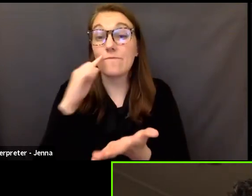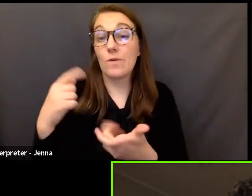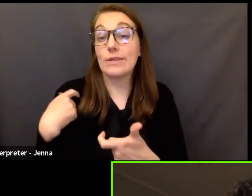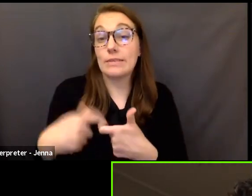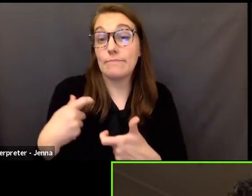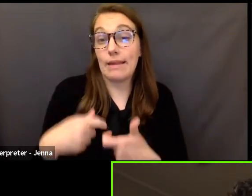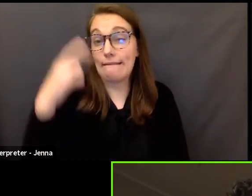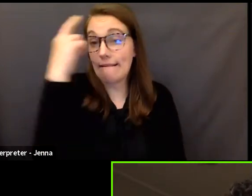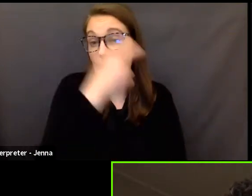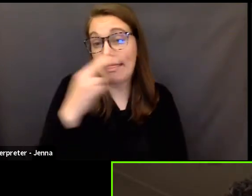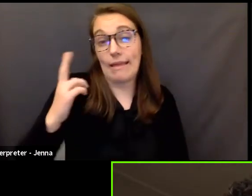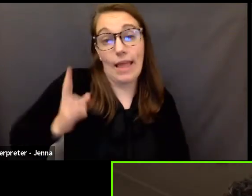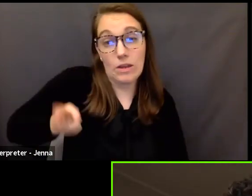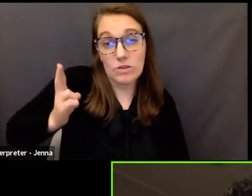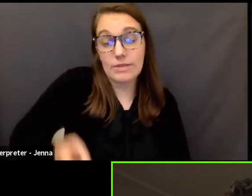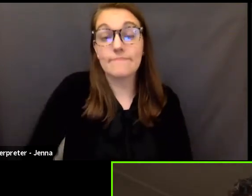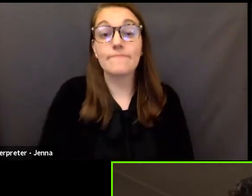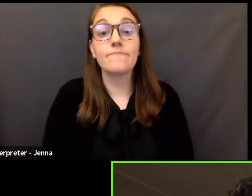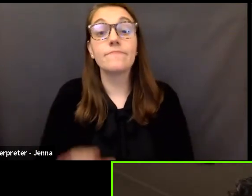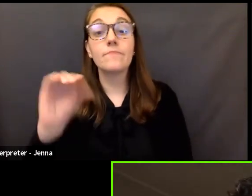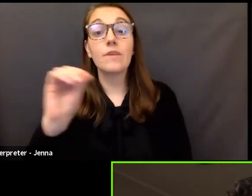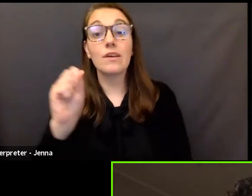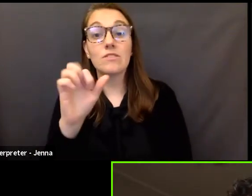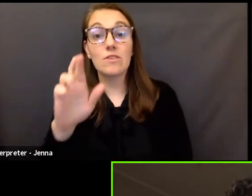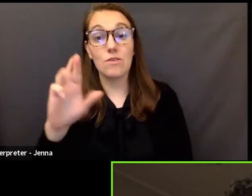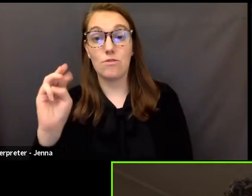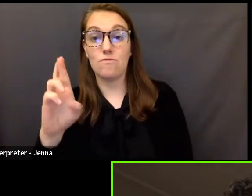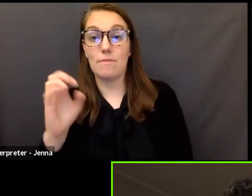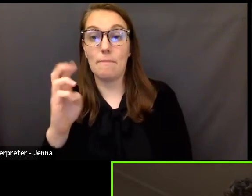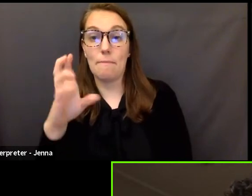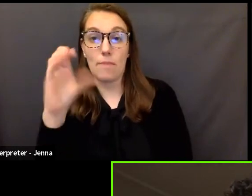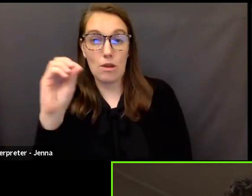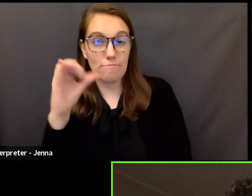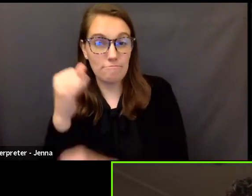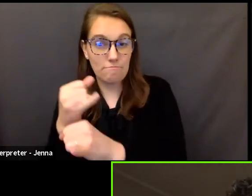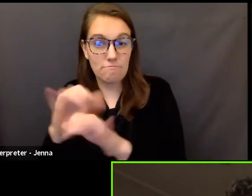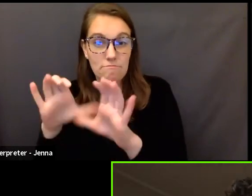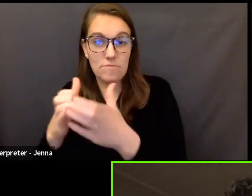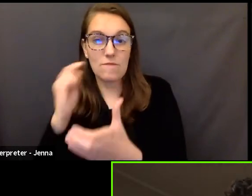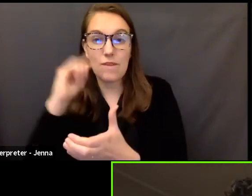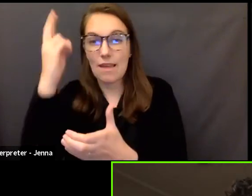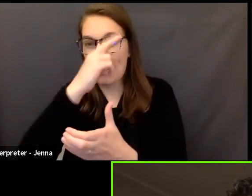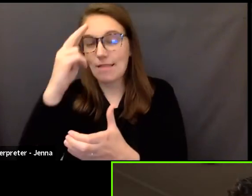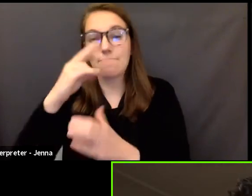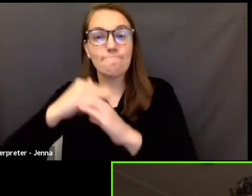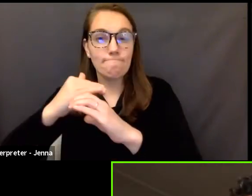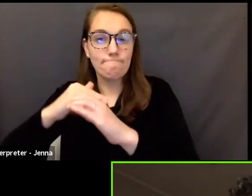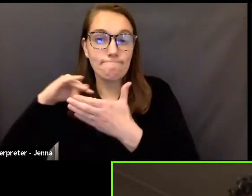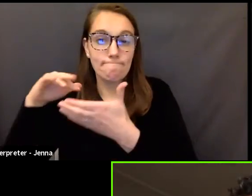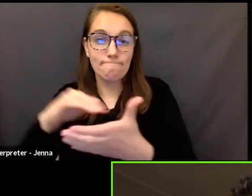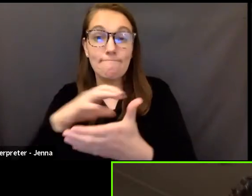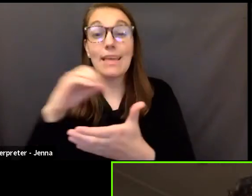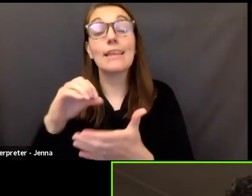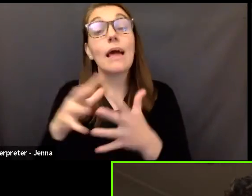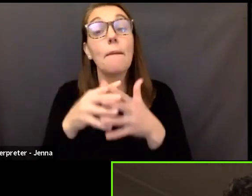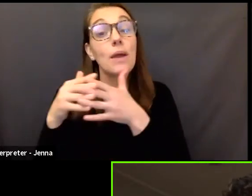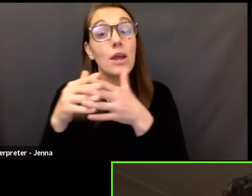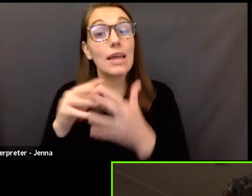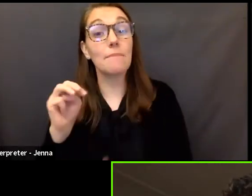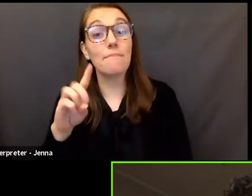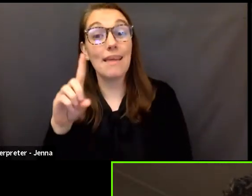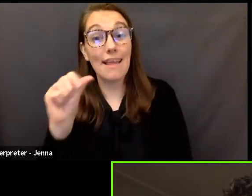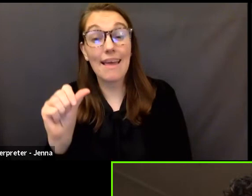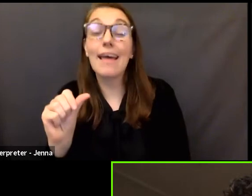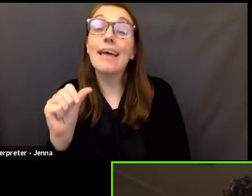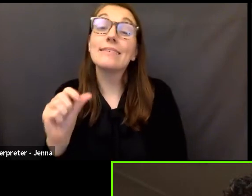Scholars Program at Catholic Theological Union, ISCALI, Commonweal Magazine, American Media, and especially we are grateful today